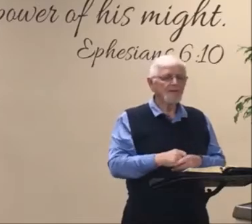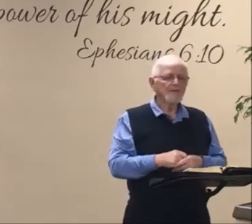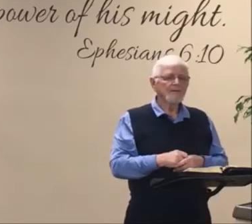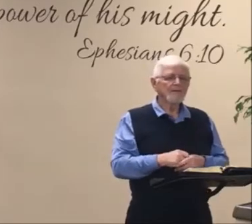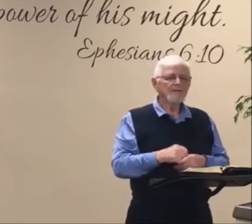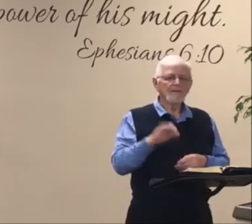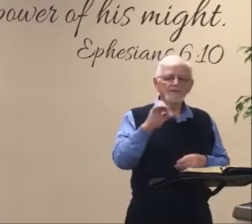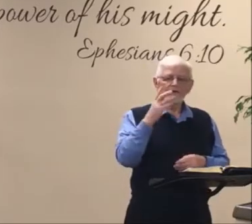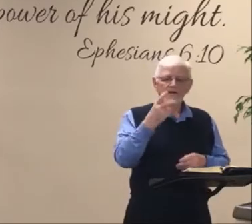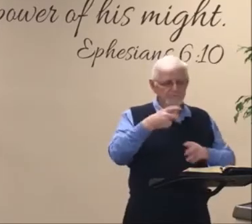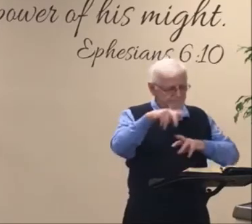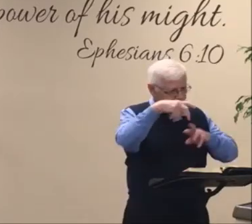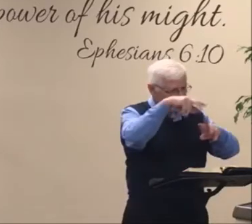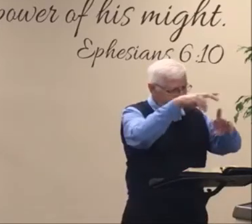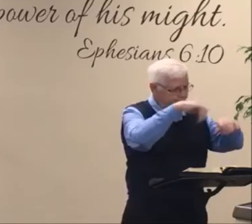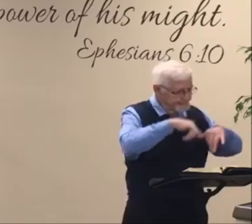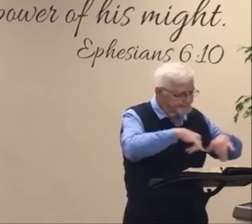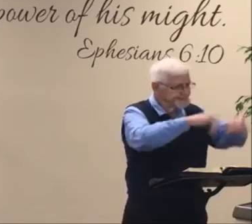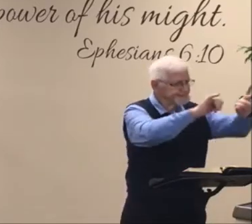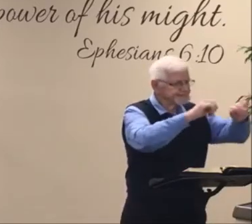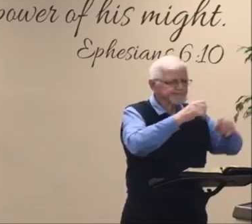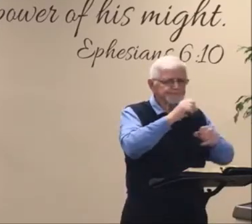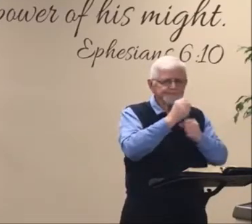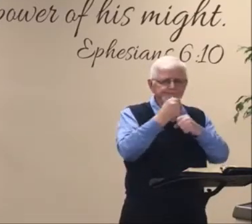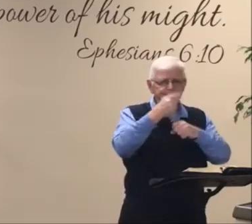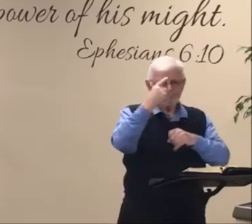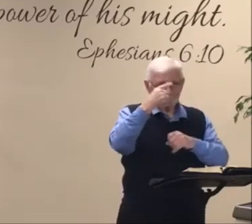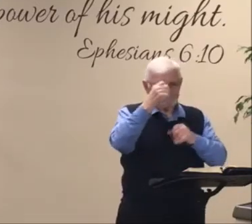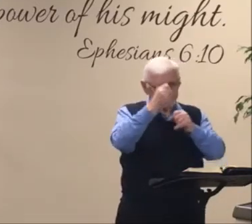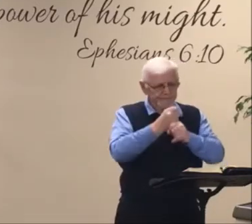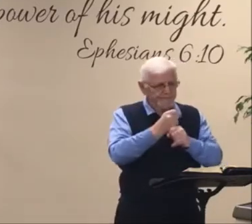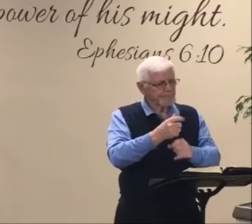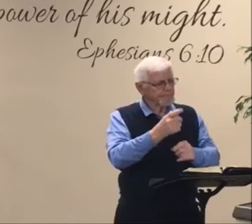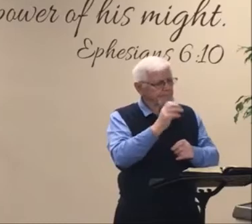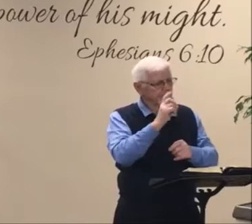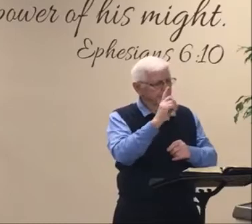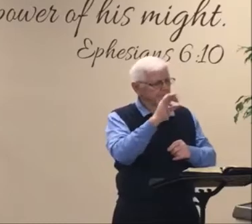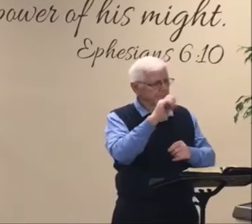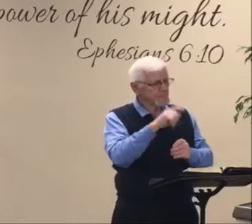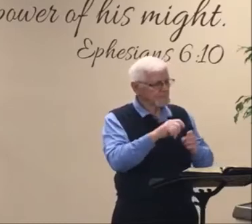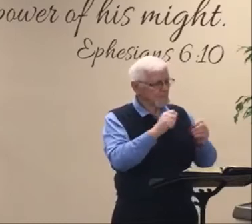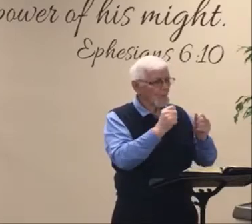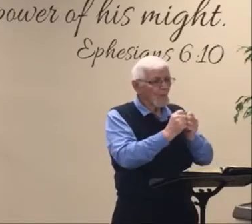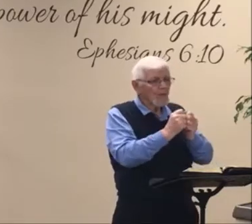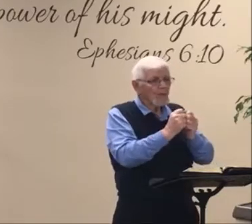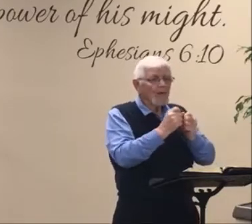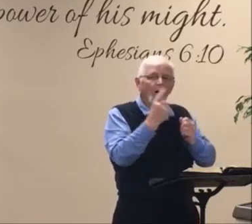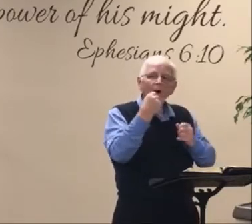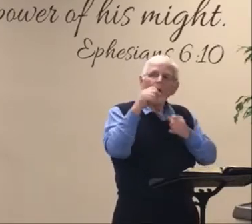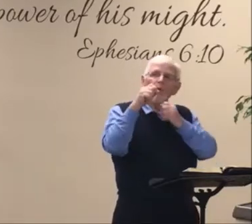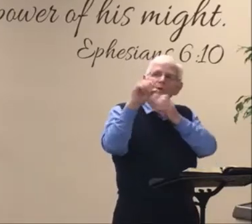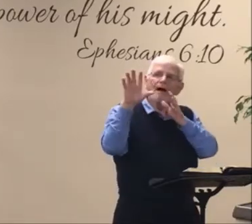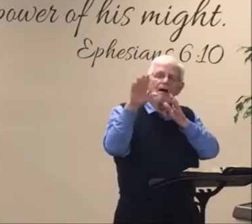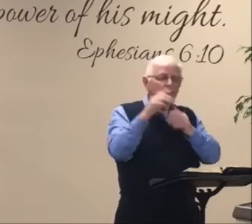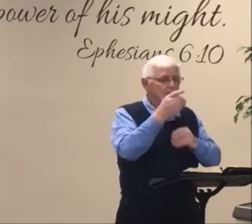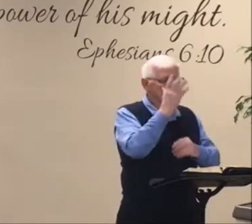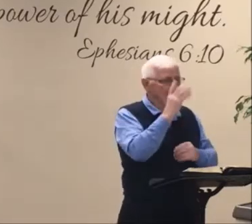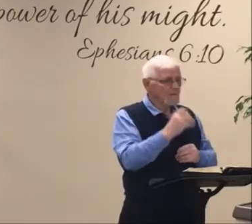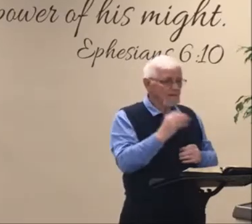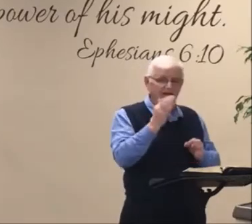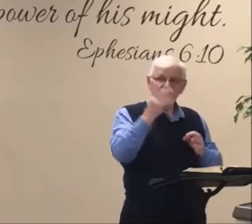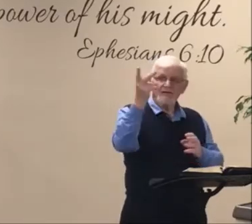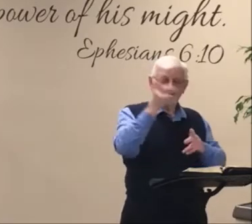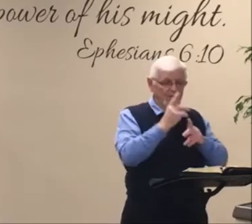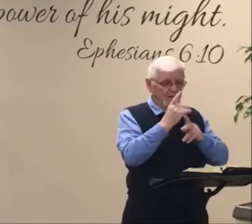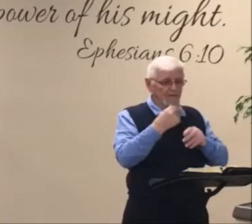journey. Jacob kind of has his mind made up where he's going to take a direction here with or without God. And he says, God, you'll be my God if you take care